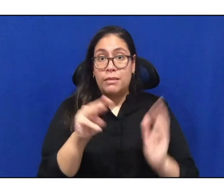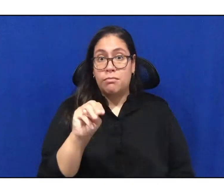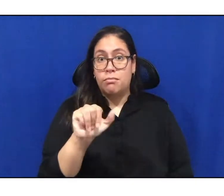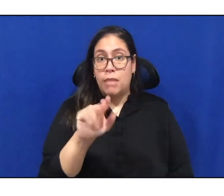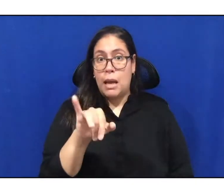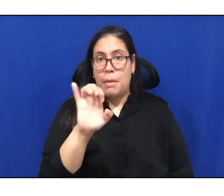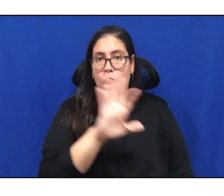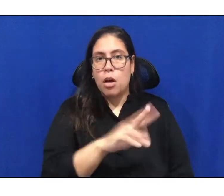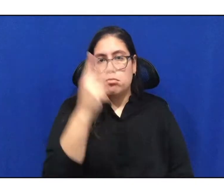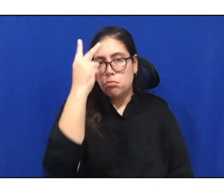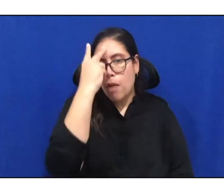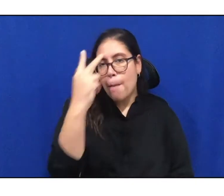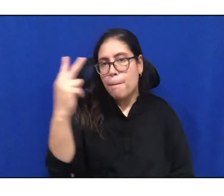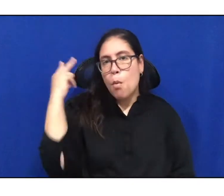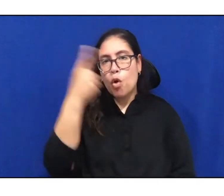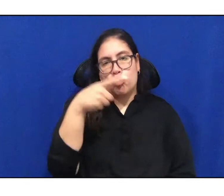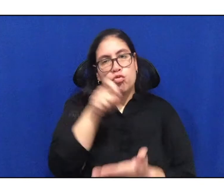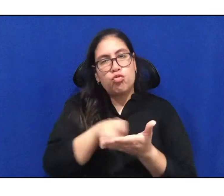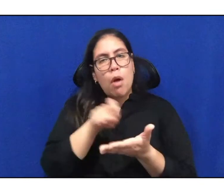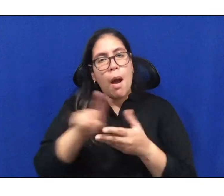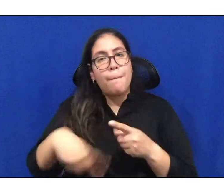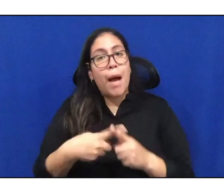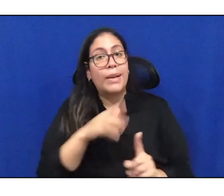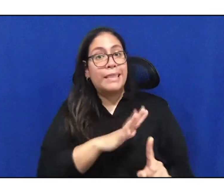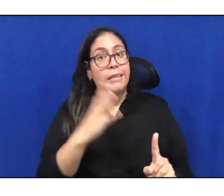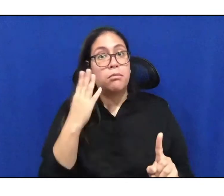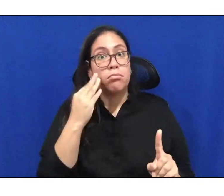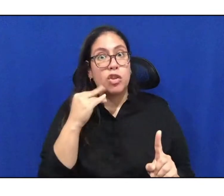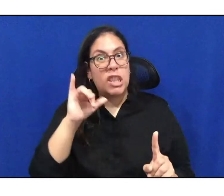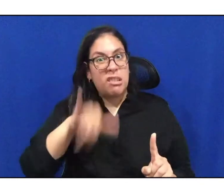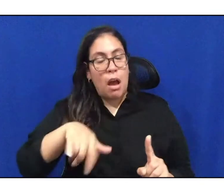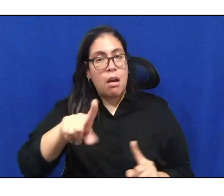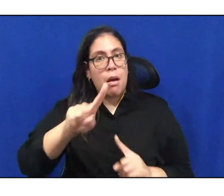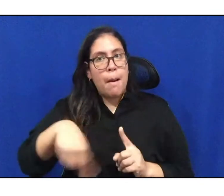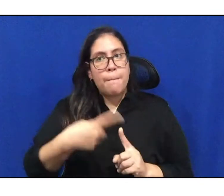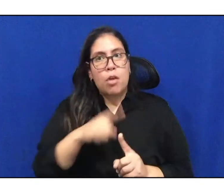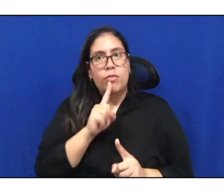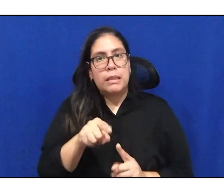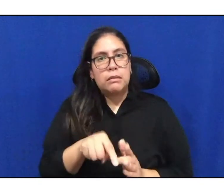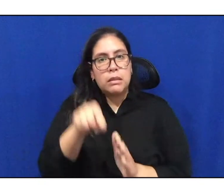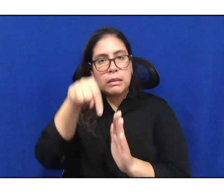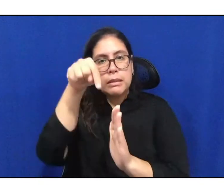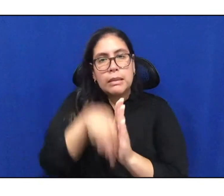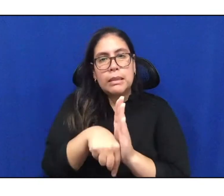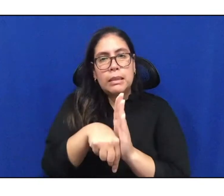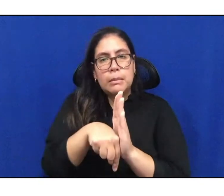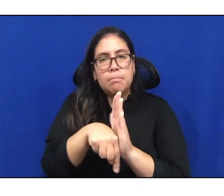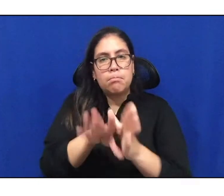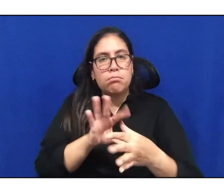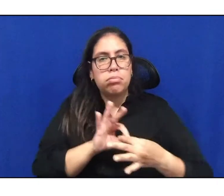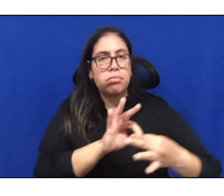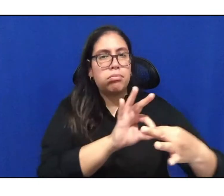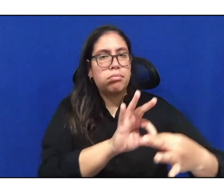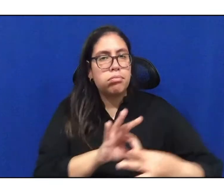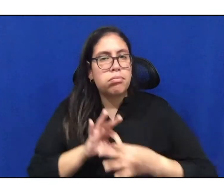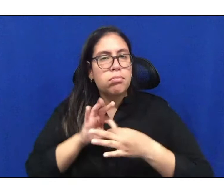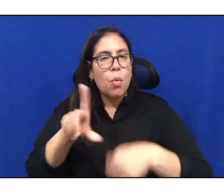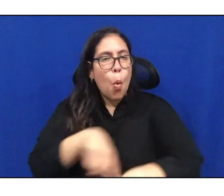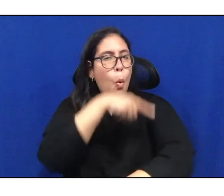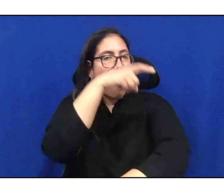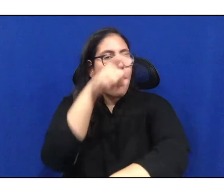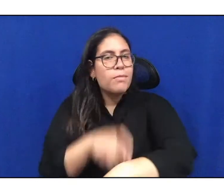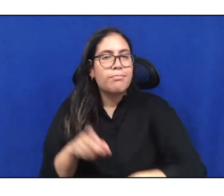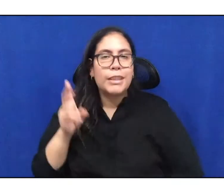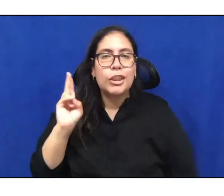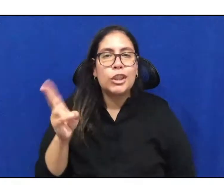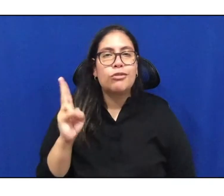his experience, right? It is about these deep connections and these long histories, right? And even